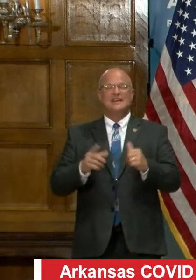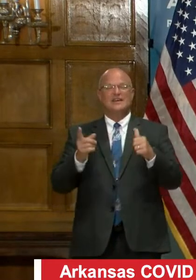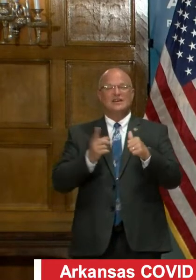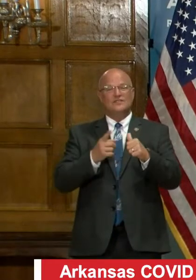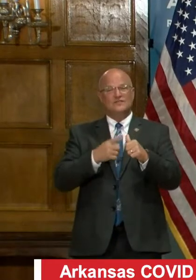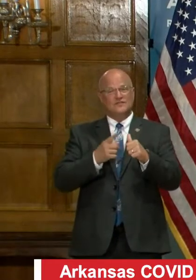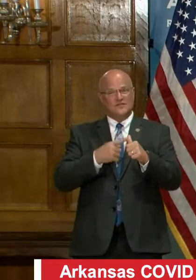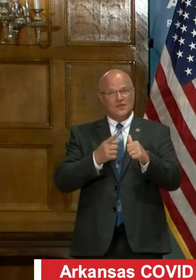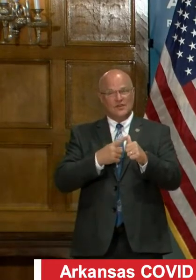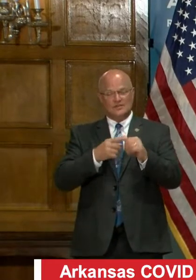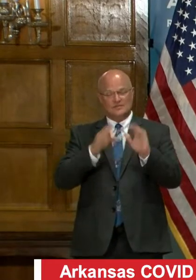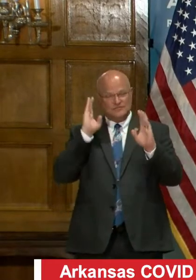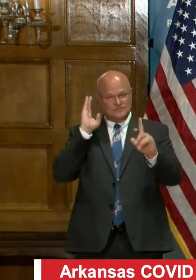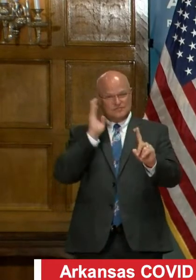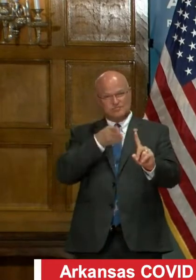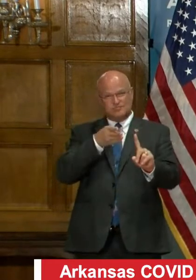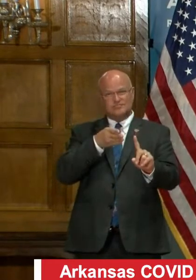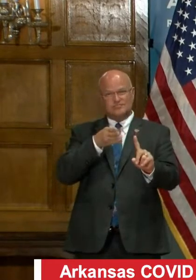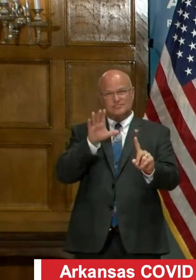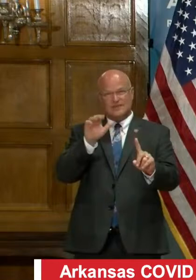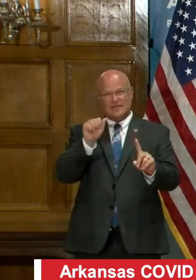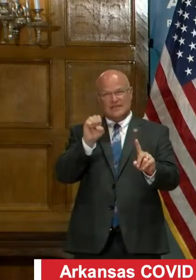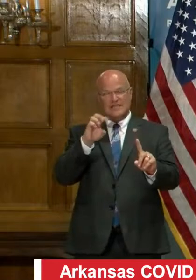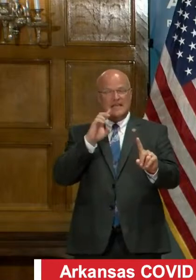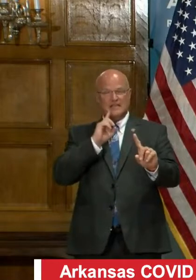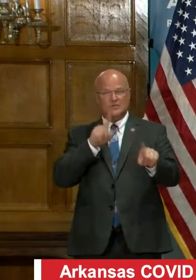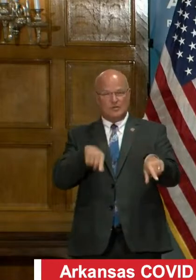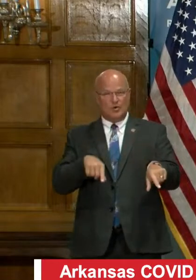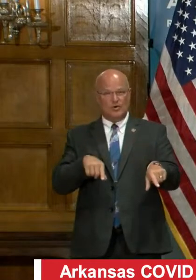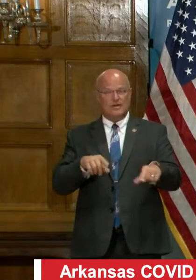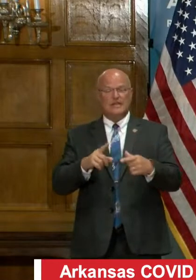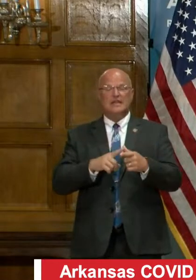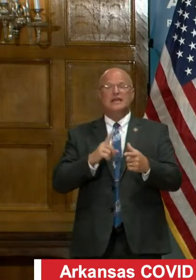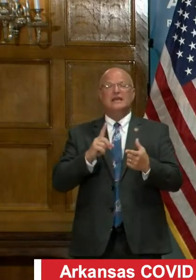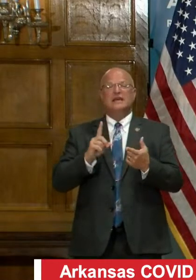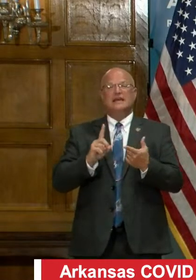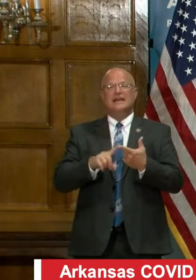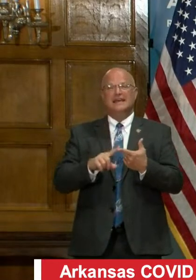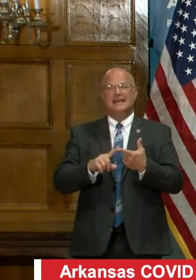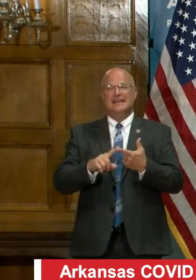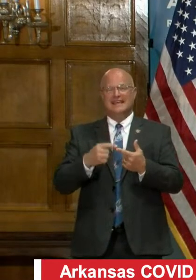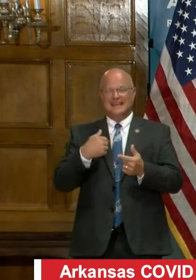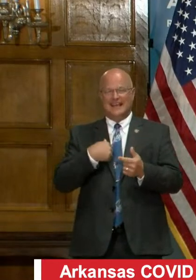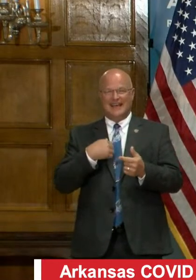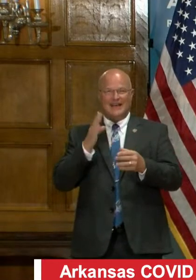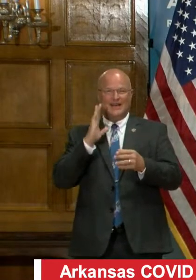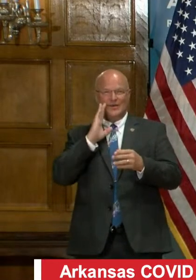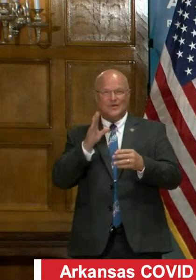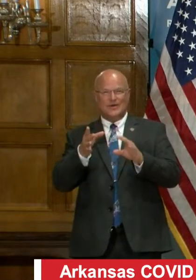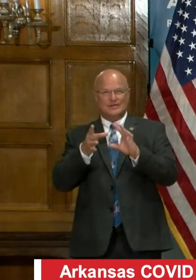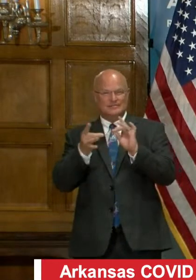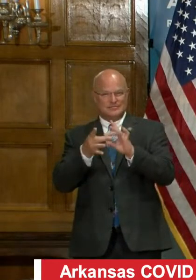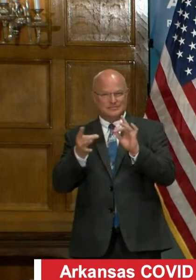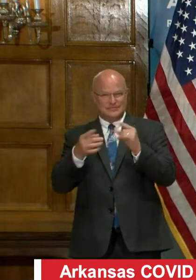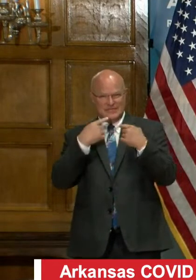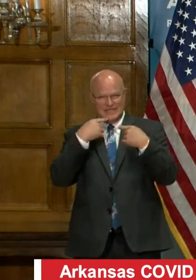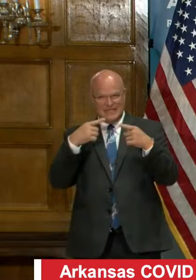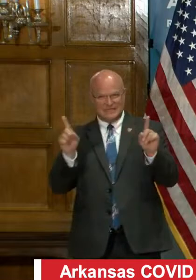First, let's go straight to the case report, and then I will get to the